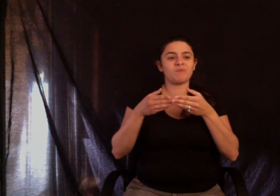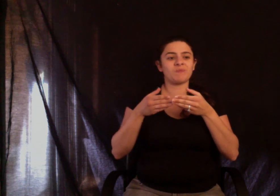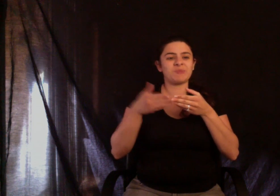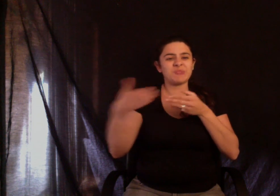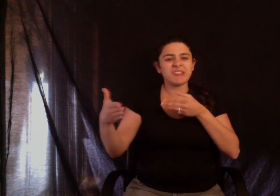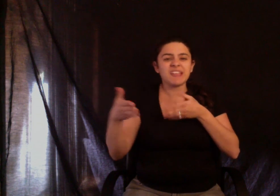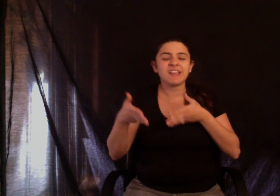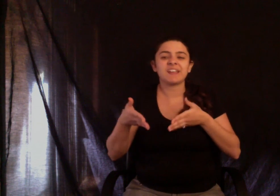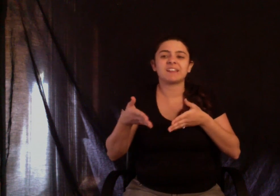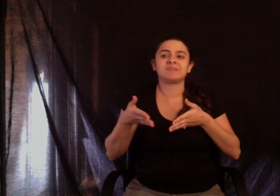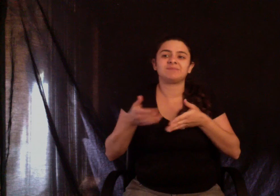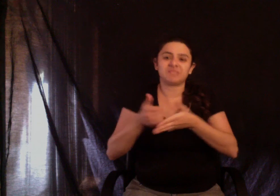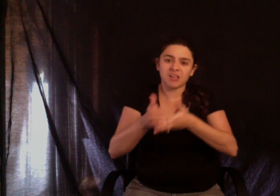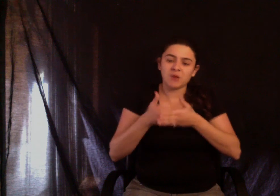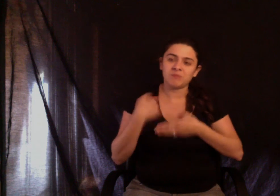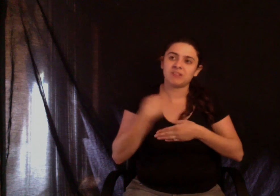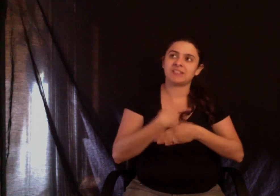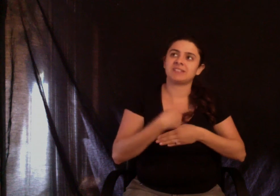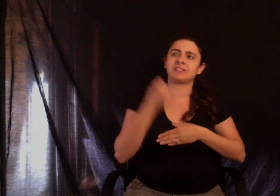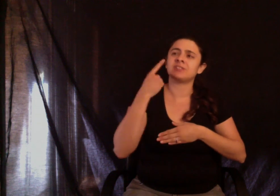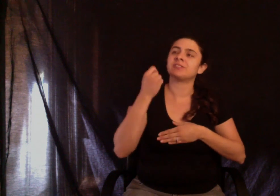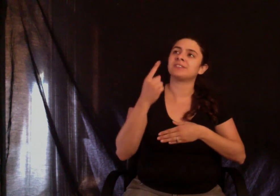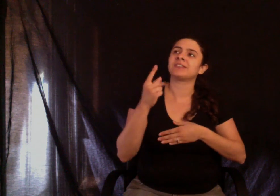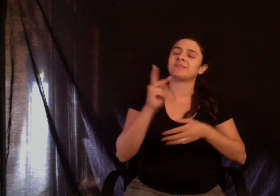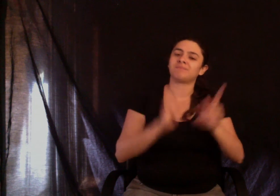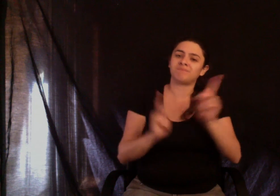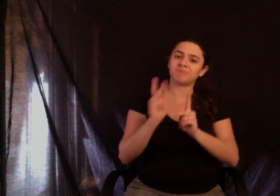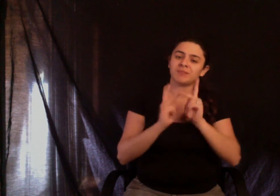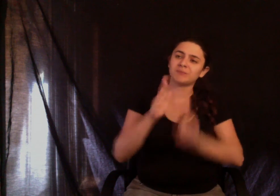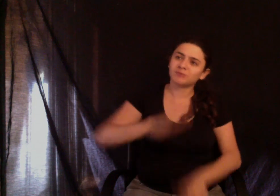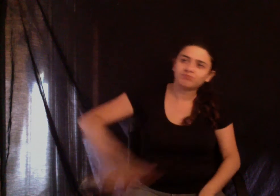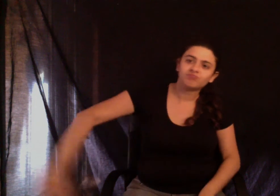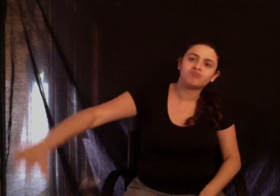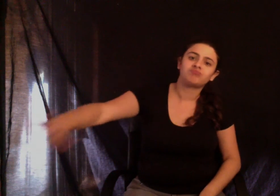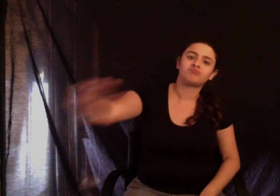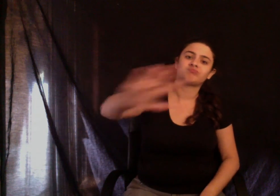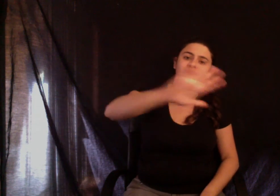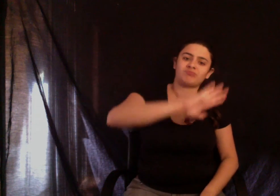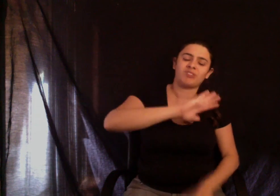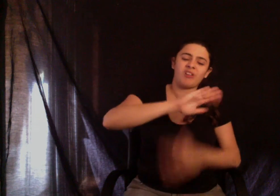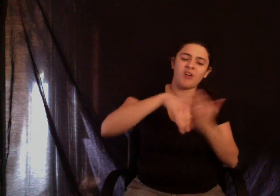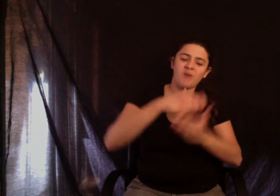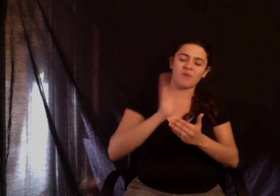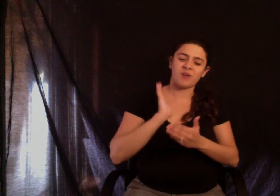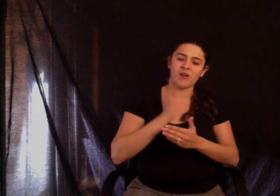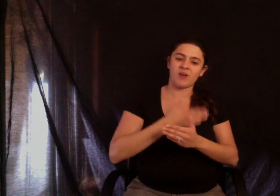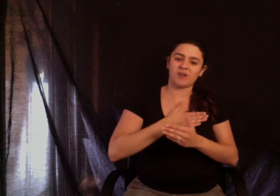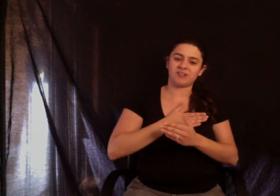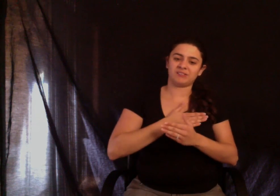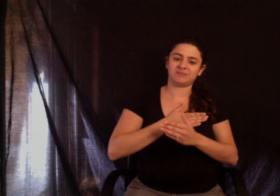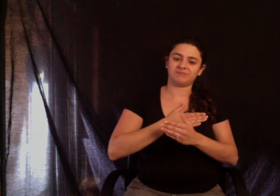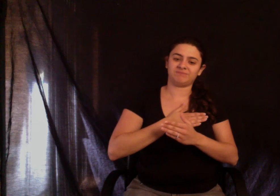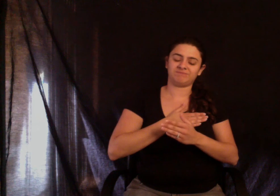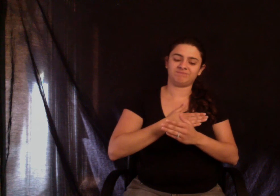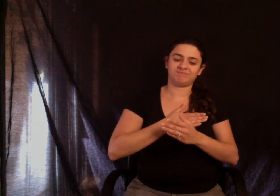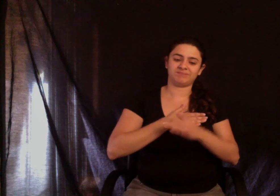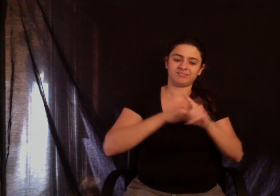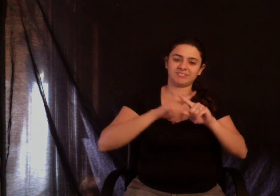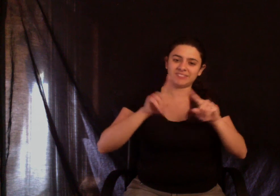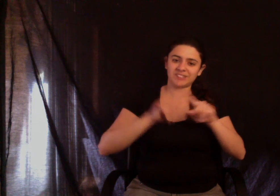our fellow human beings, all of our weirdness, all of our quirkiness, all of our humanity that we share. And